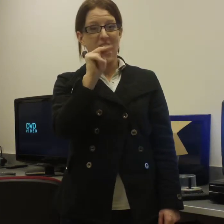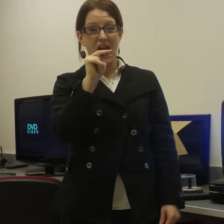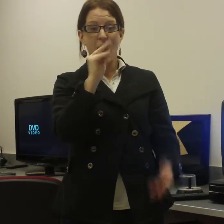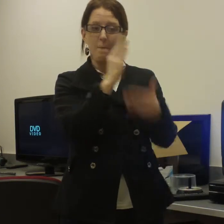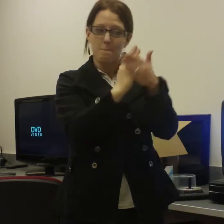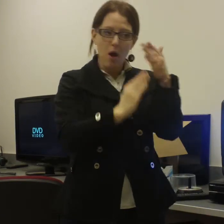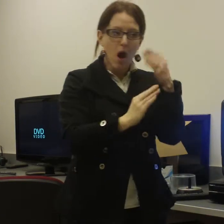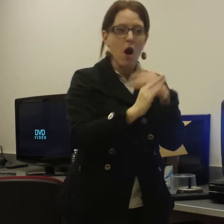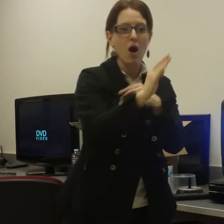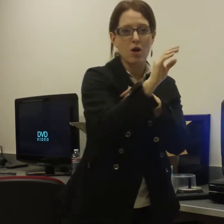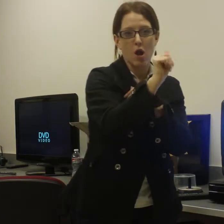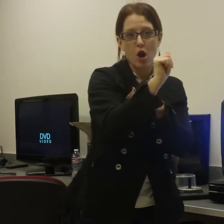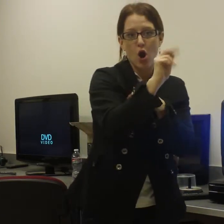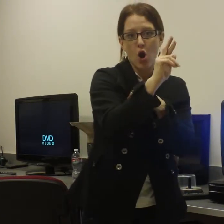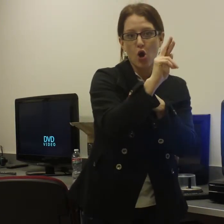What else?